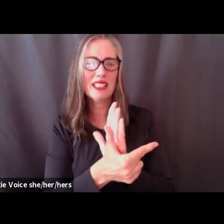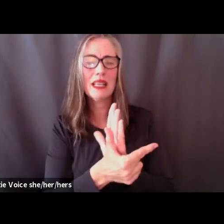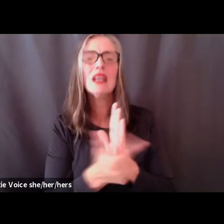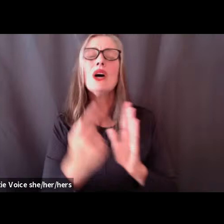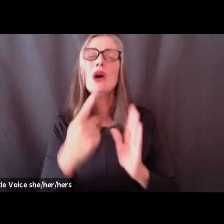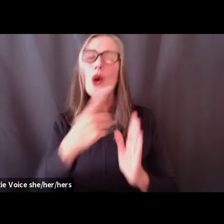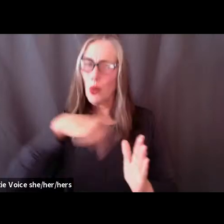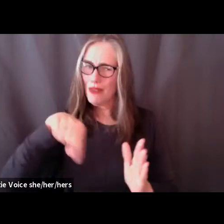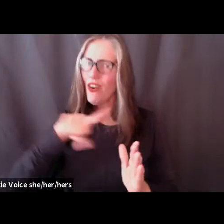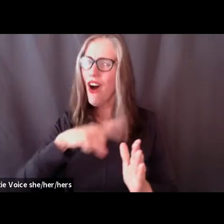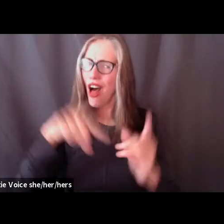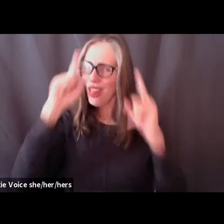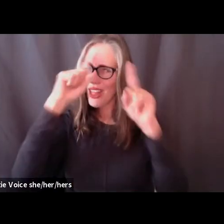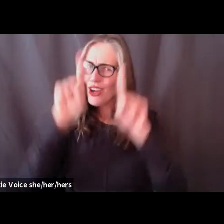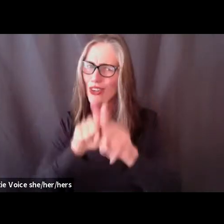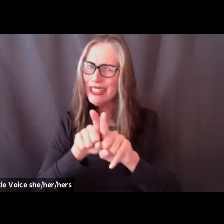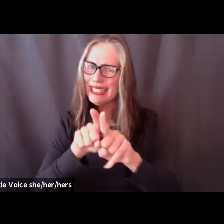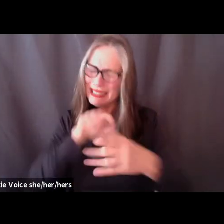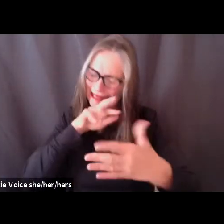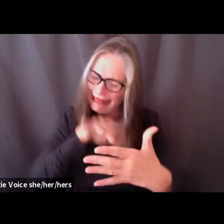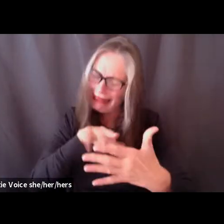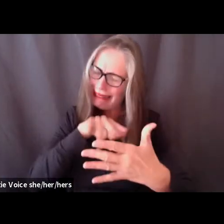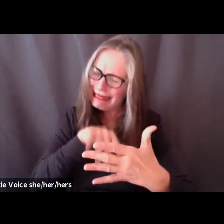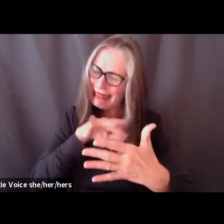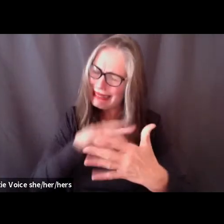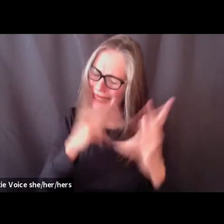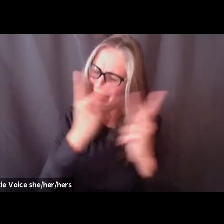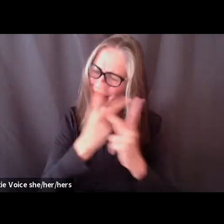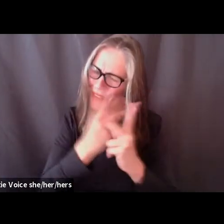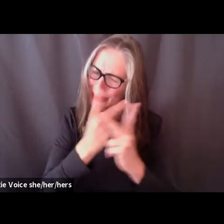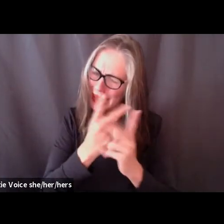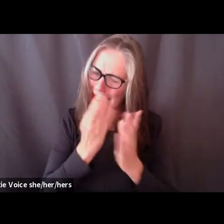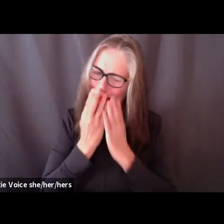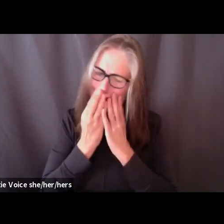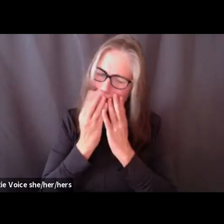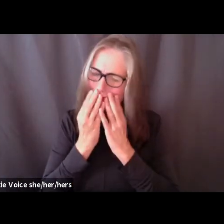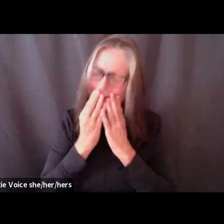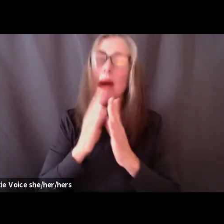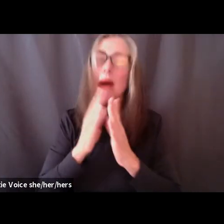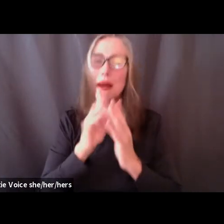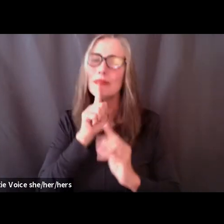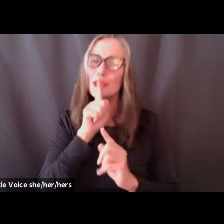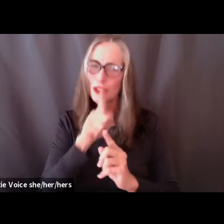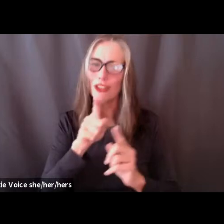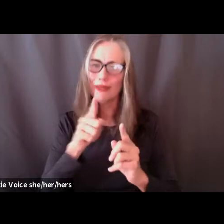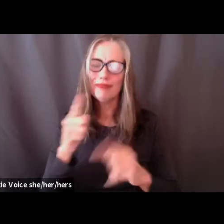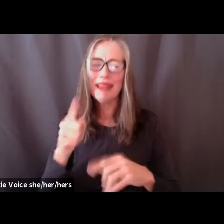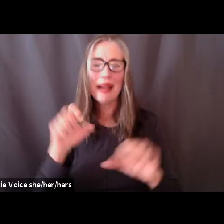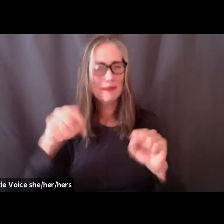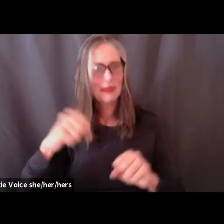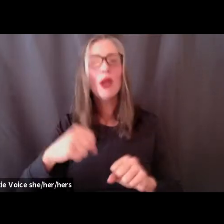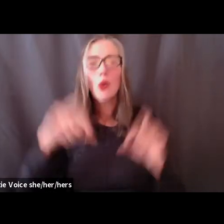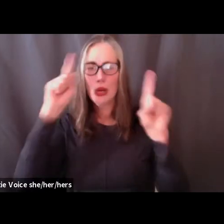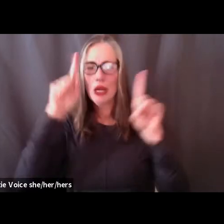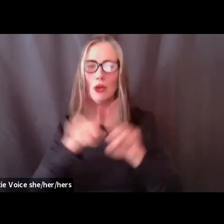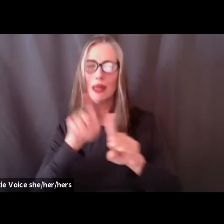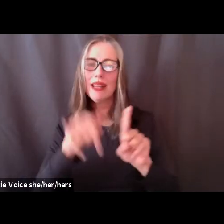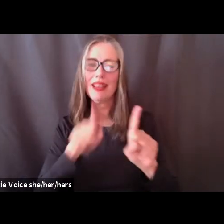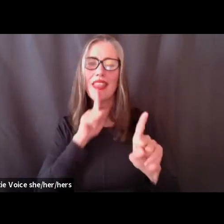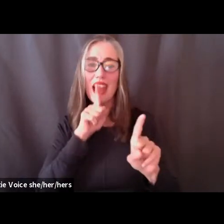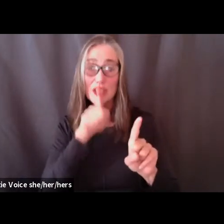is true. So just want to make sure everyone is aware of this issue as we move forward in this very